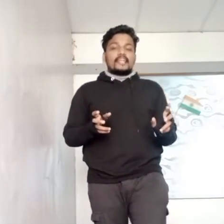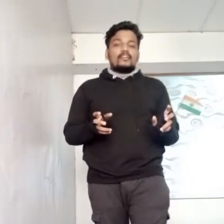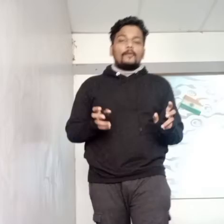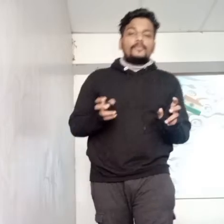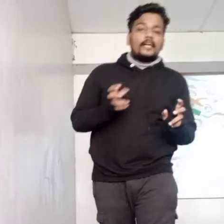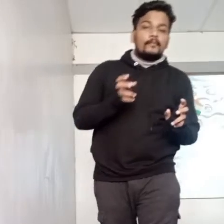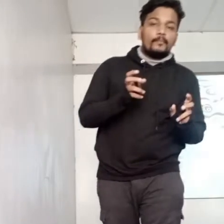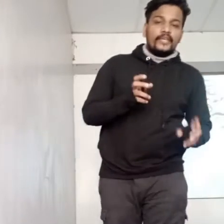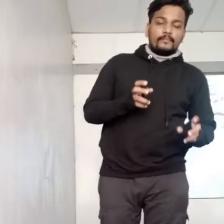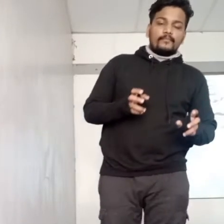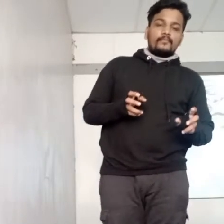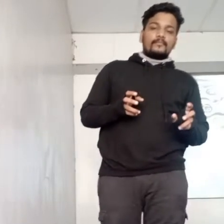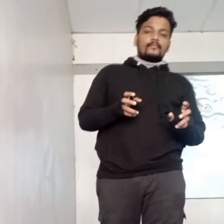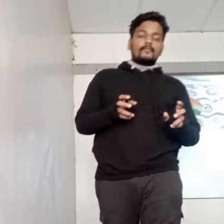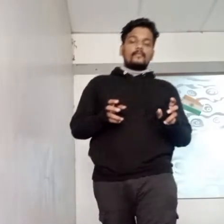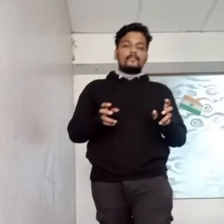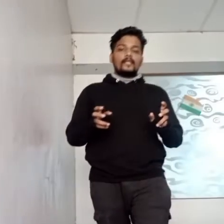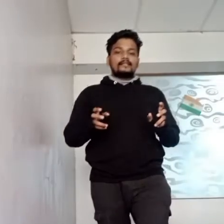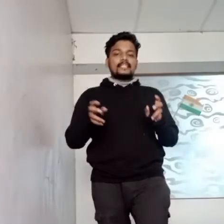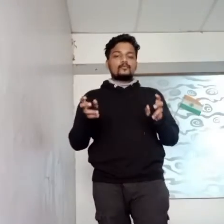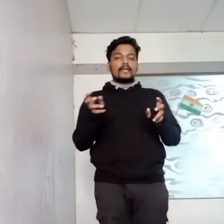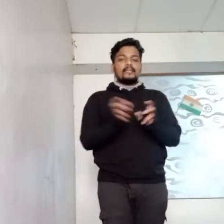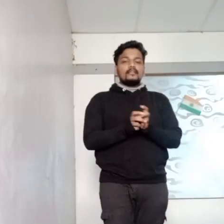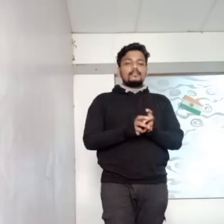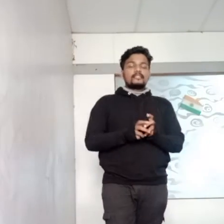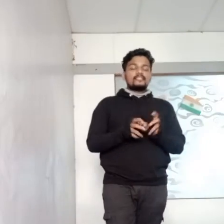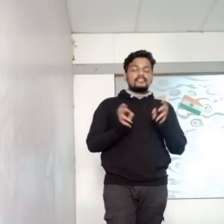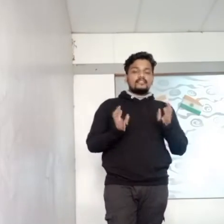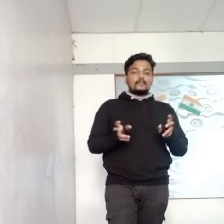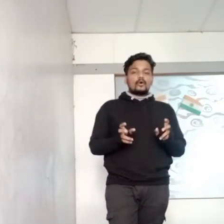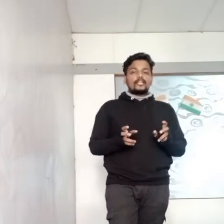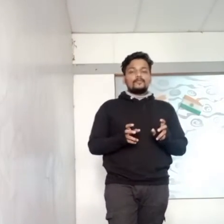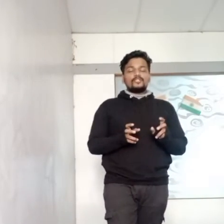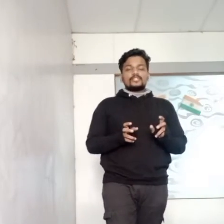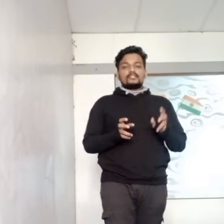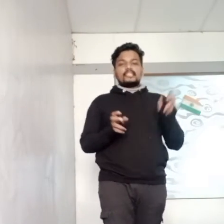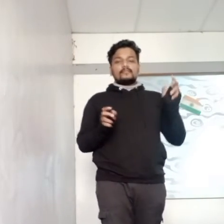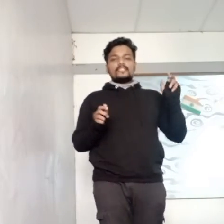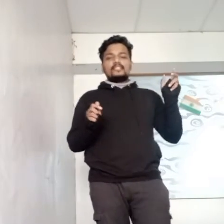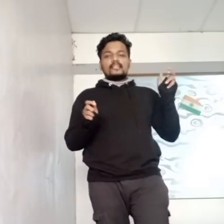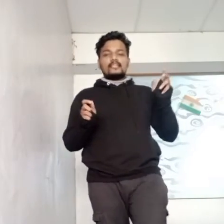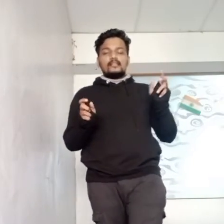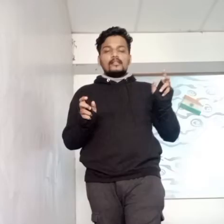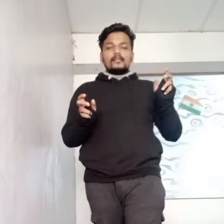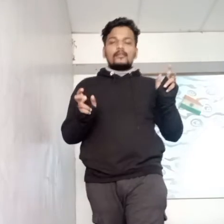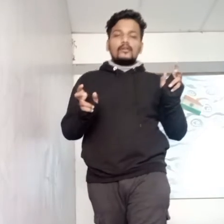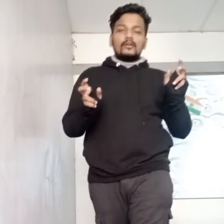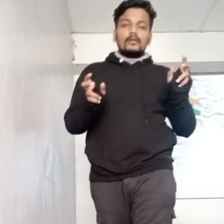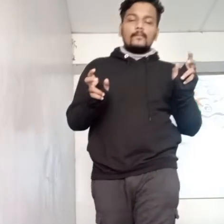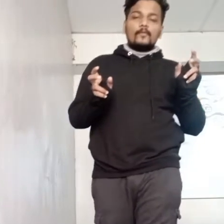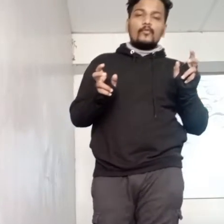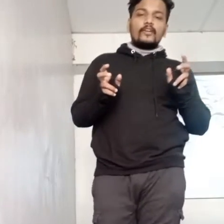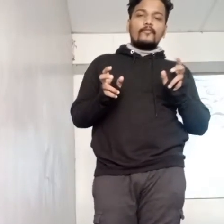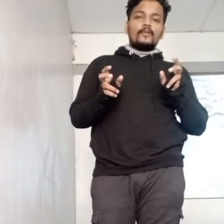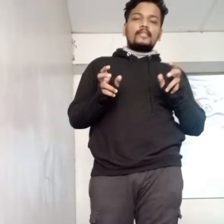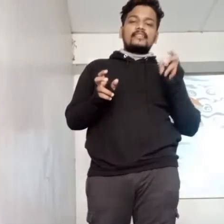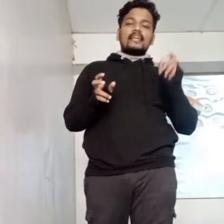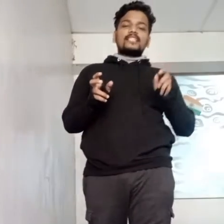of thread B. That's why that is in lock-in position. That means there is work with that task